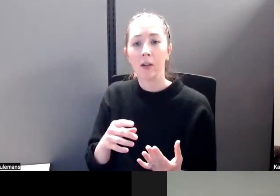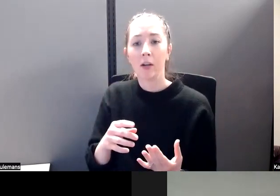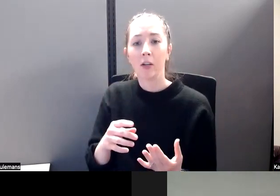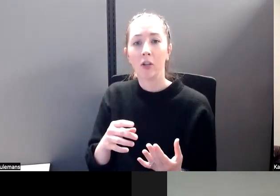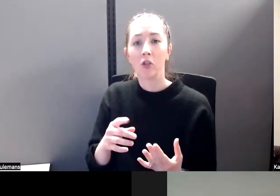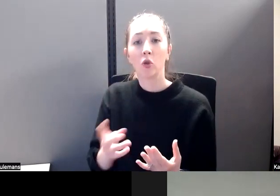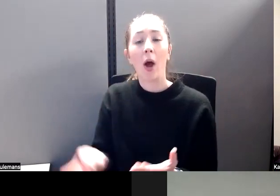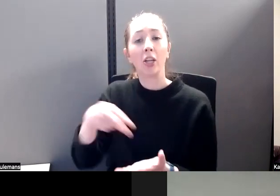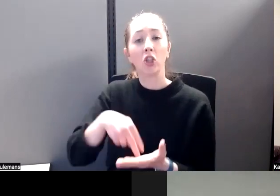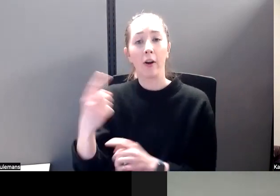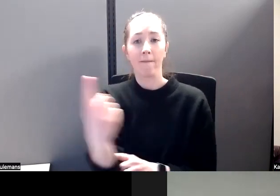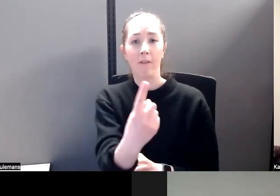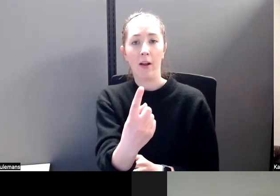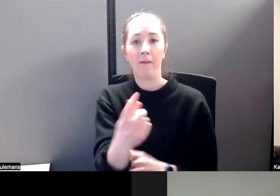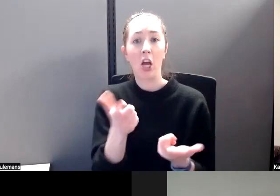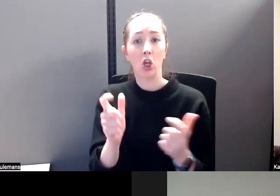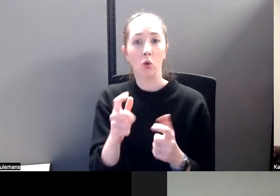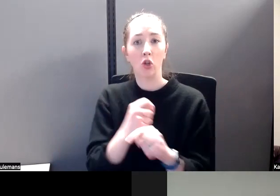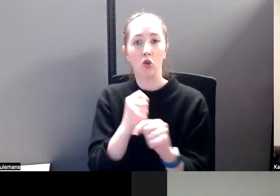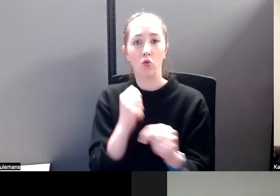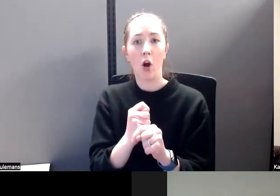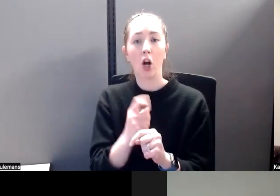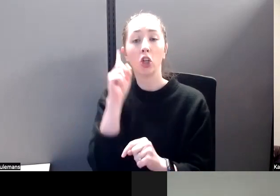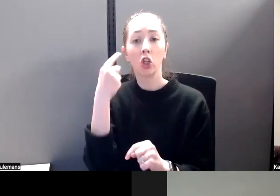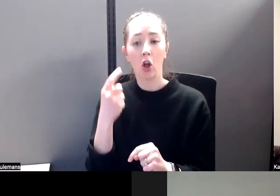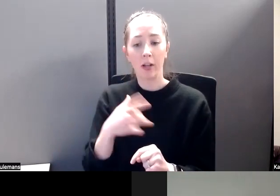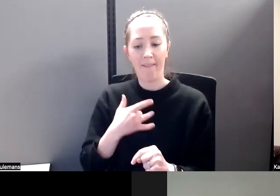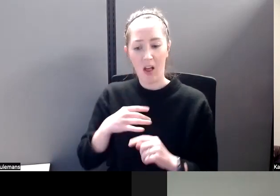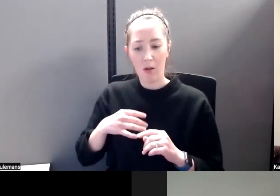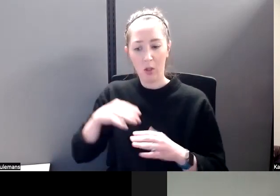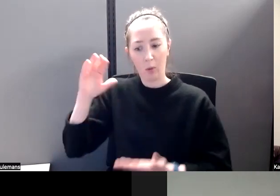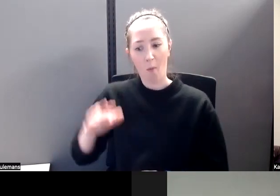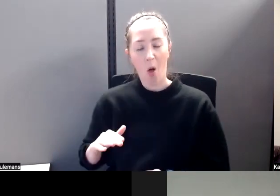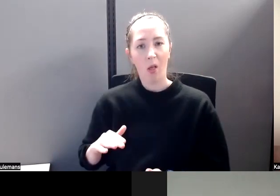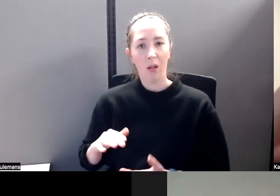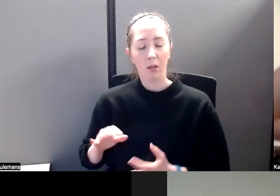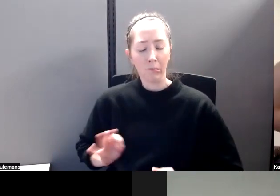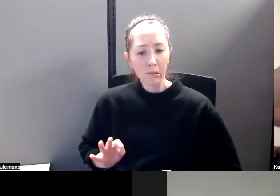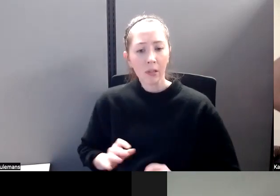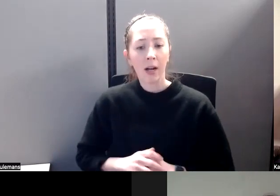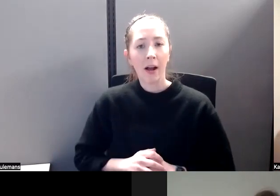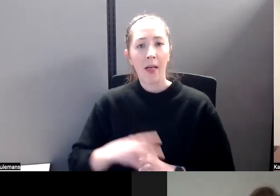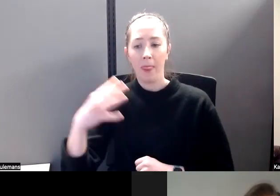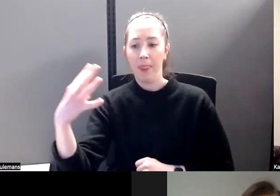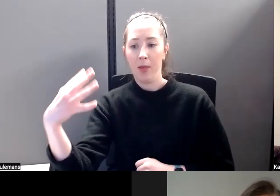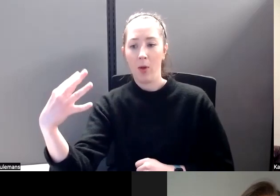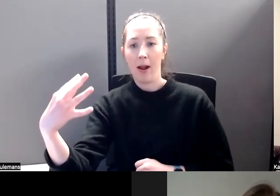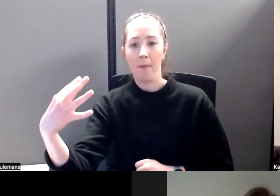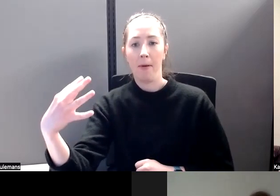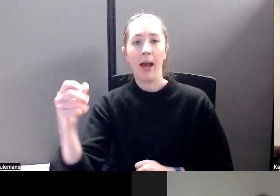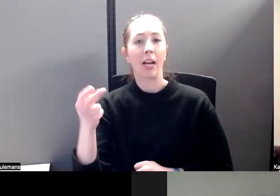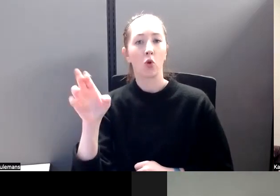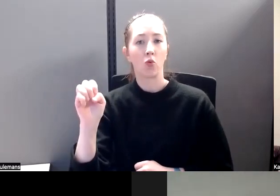a giant truck to make her feel small, right? And then we had the camera go Ida Crane that day.